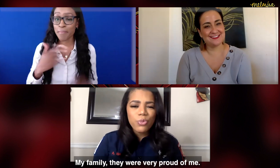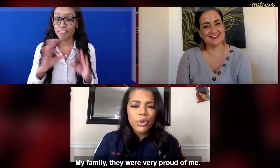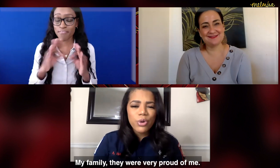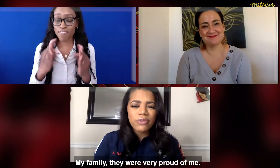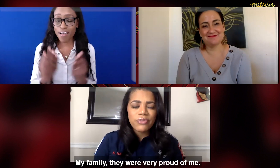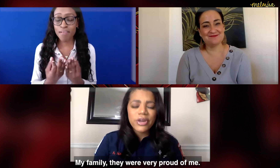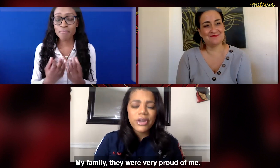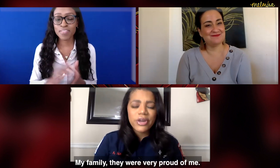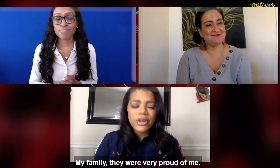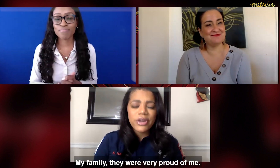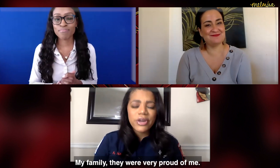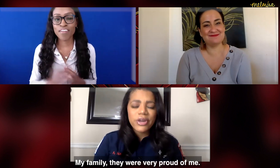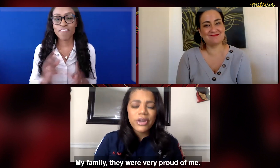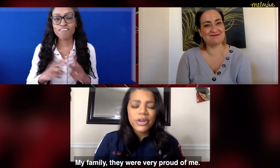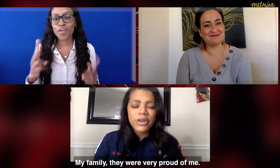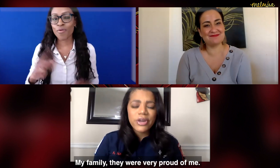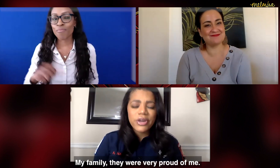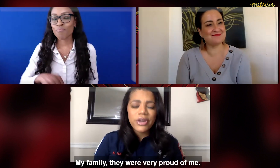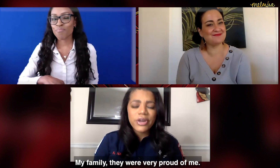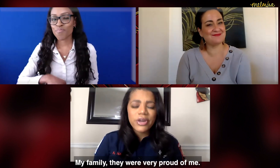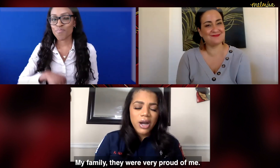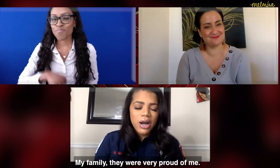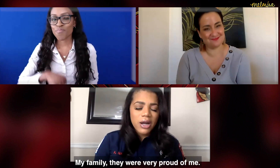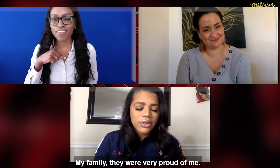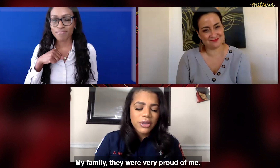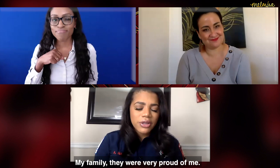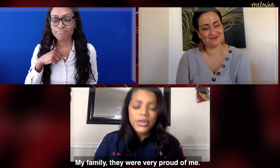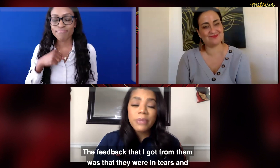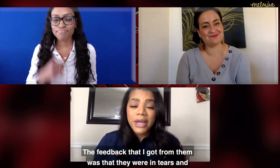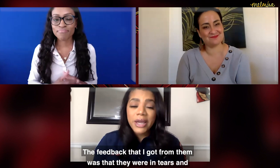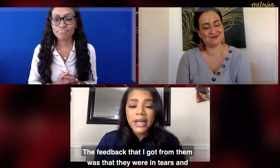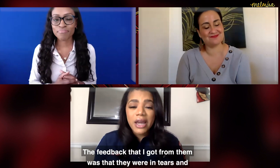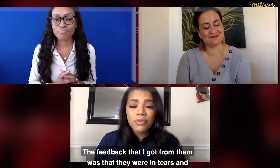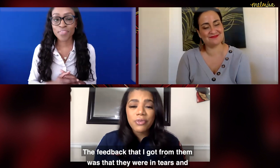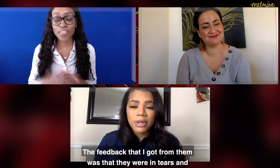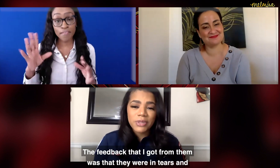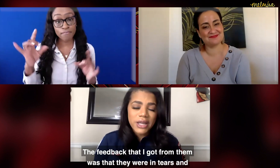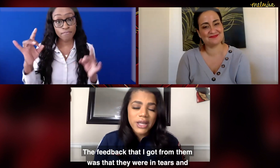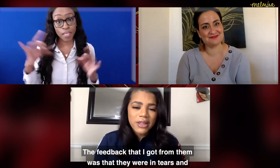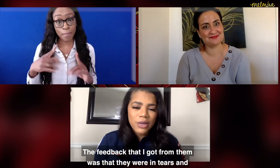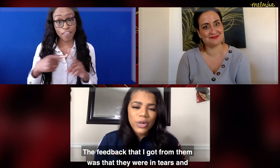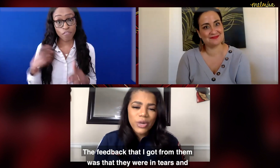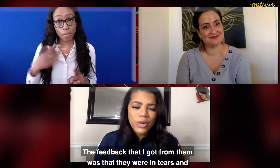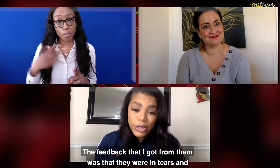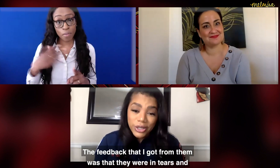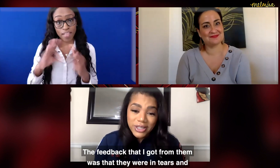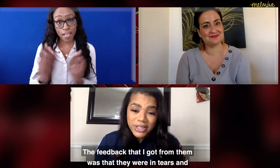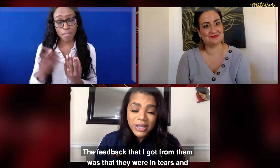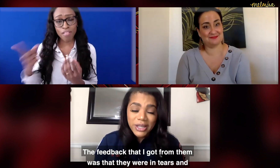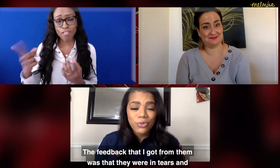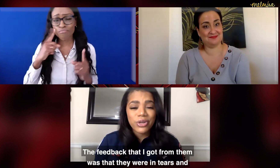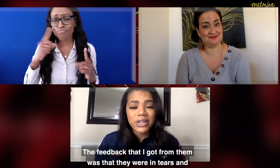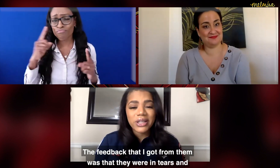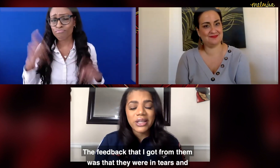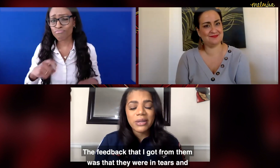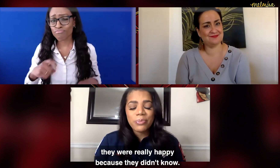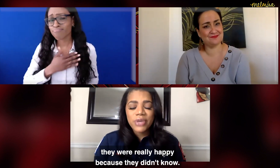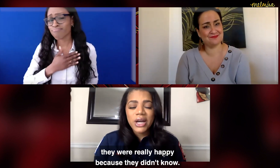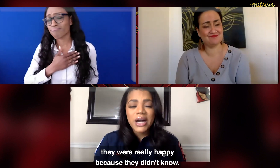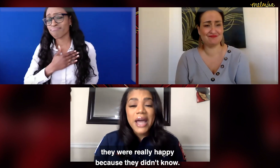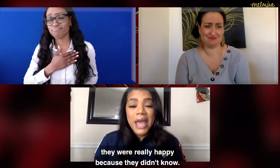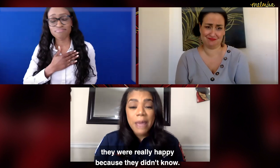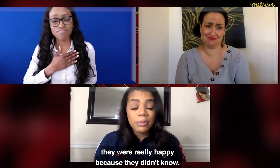they were very proud of me. Um, the feedback that I got from them was that they were in tears and they were